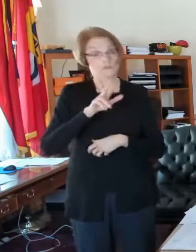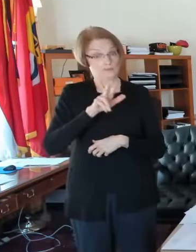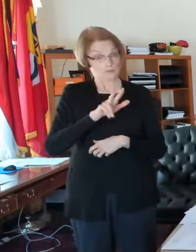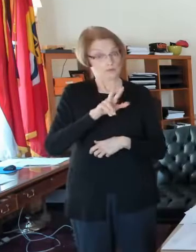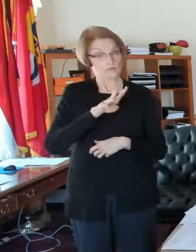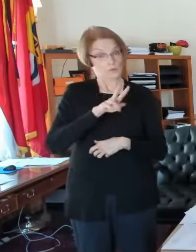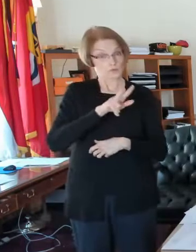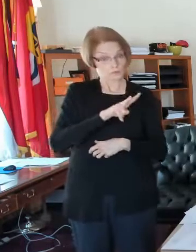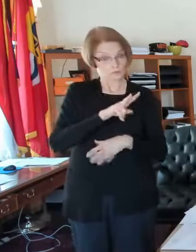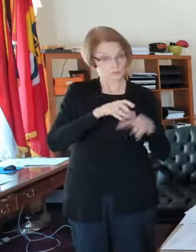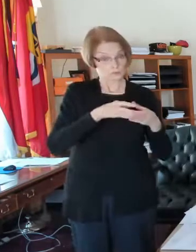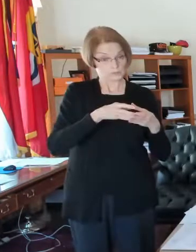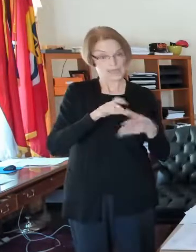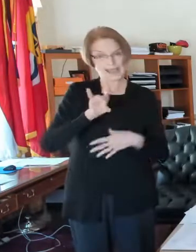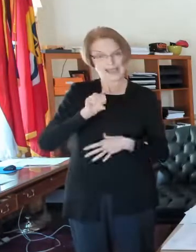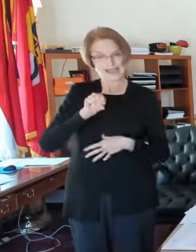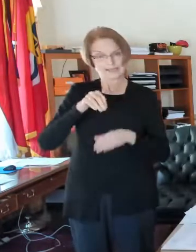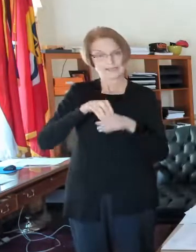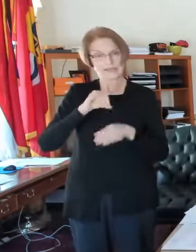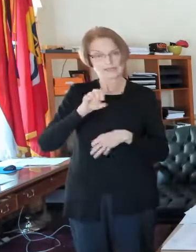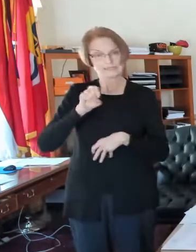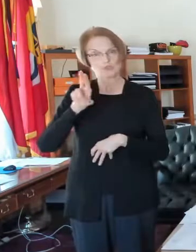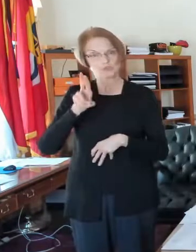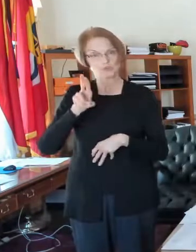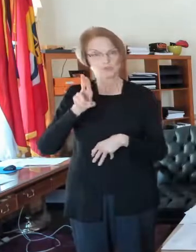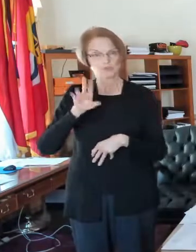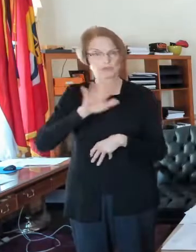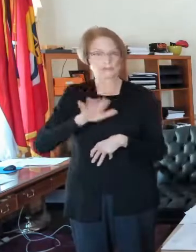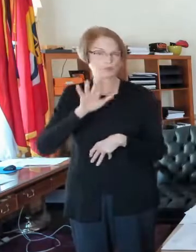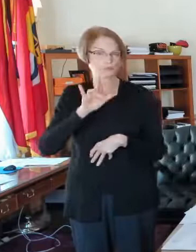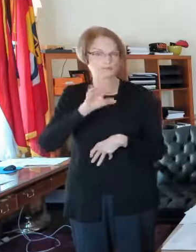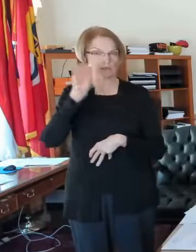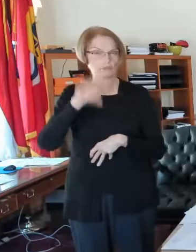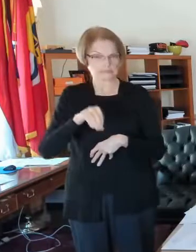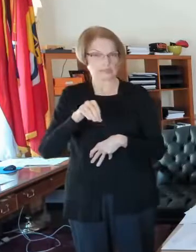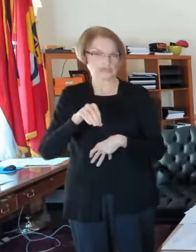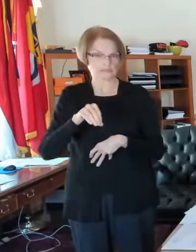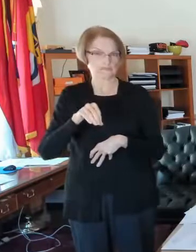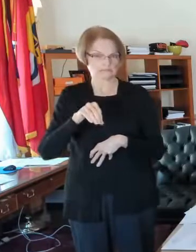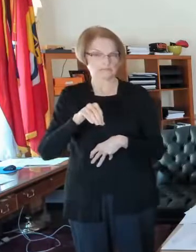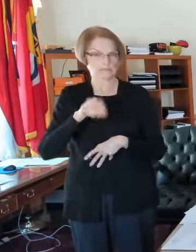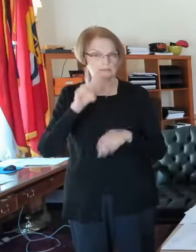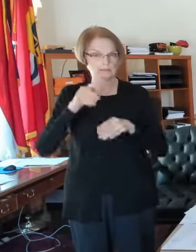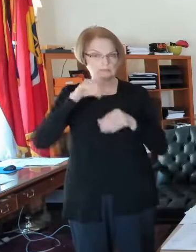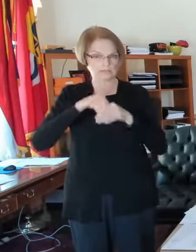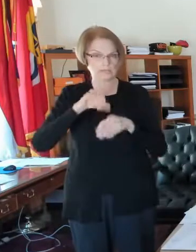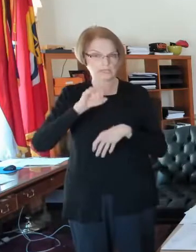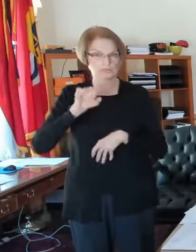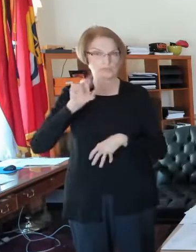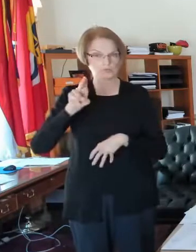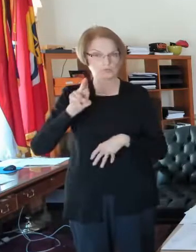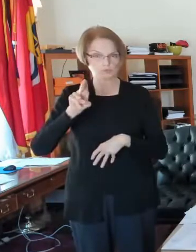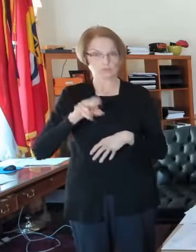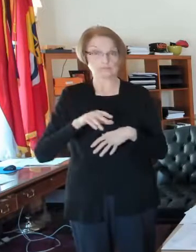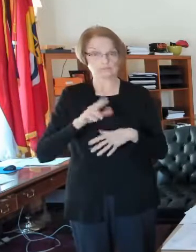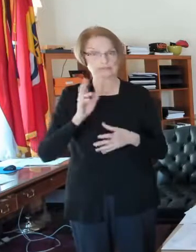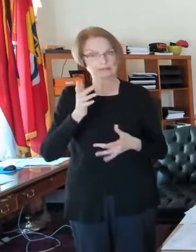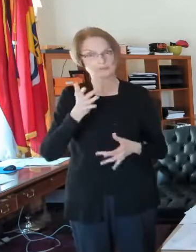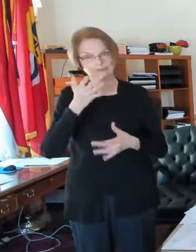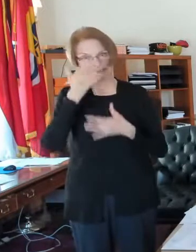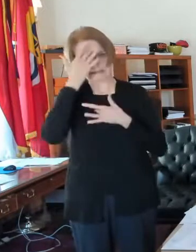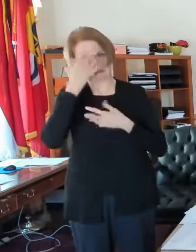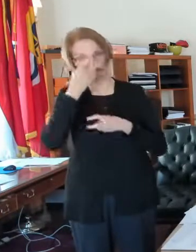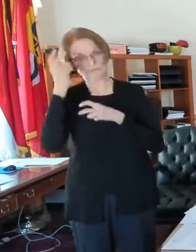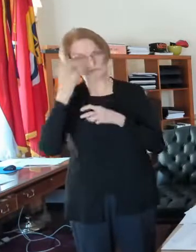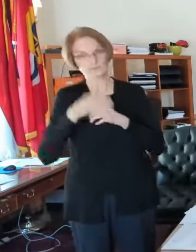in the ICU. So about 25% of those folks are in the ICU, so they're pretty ill. And